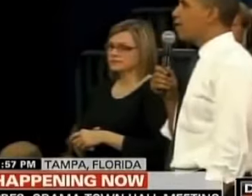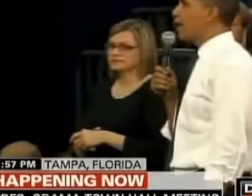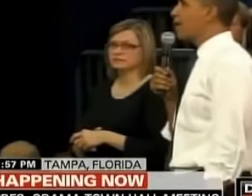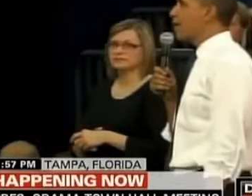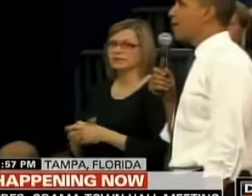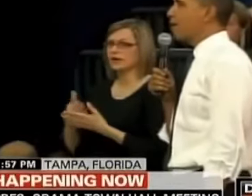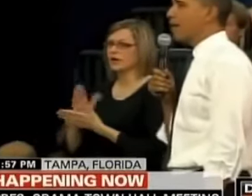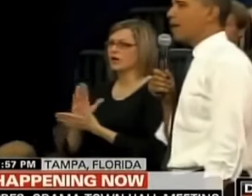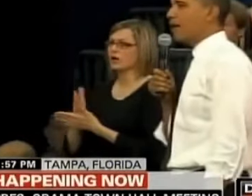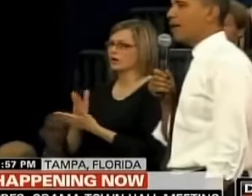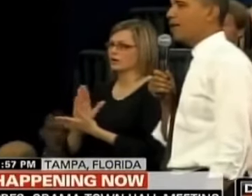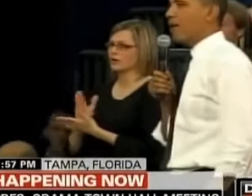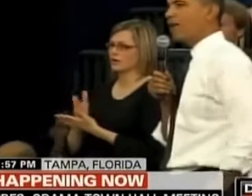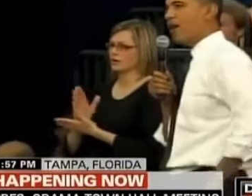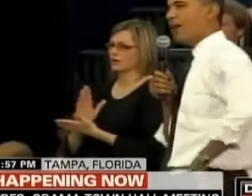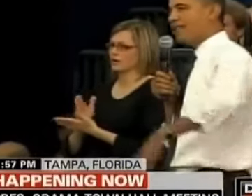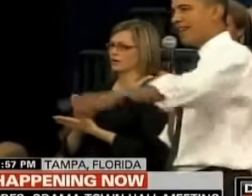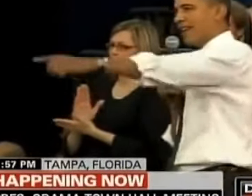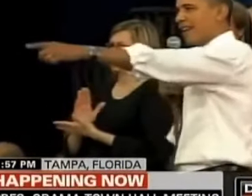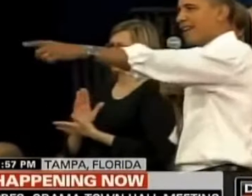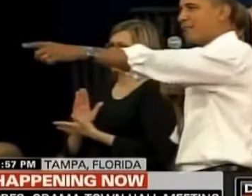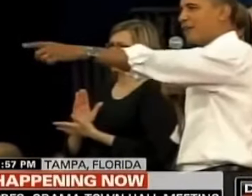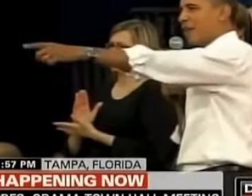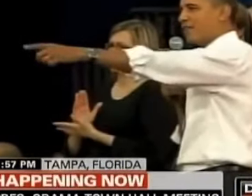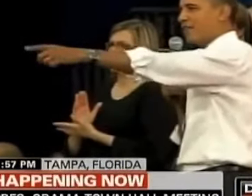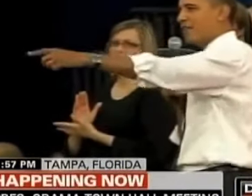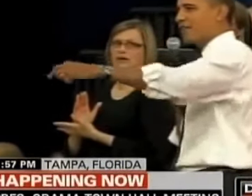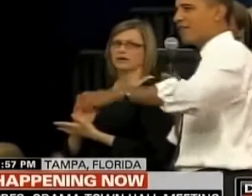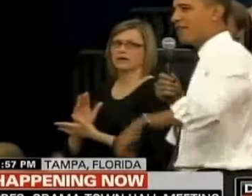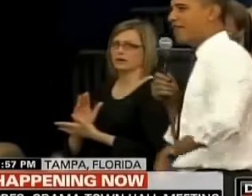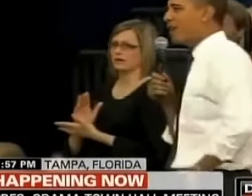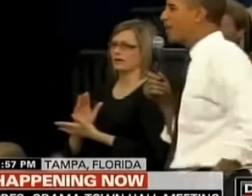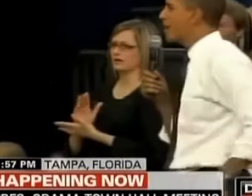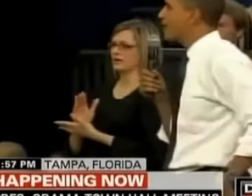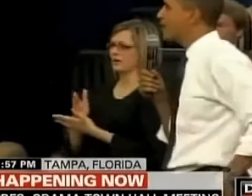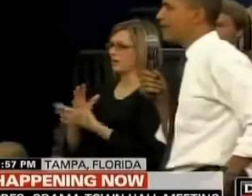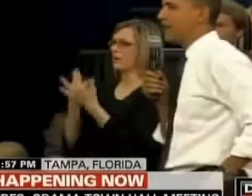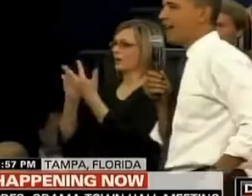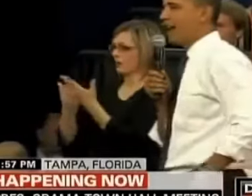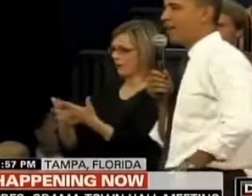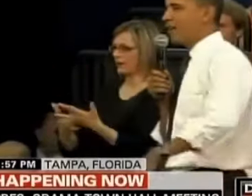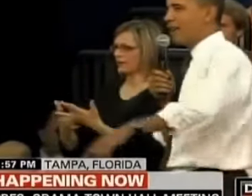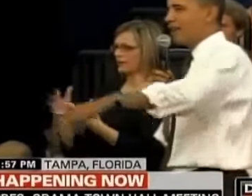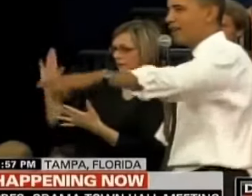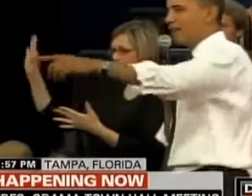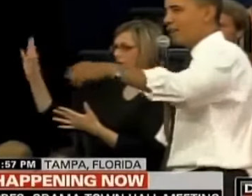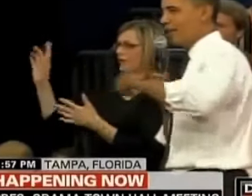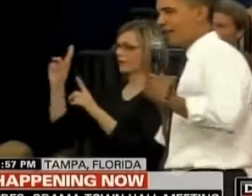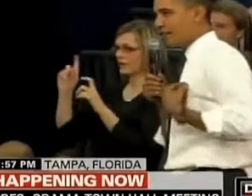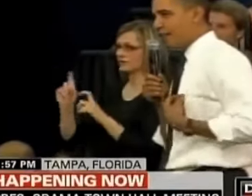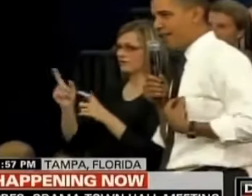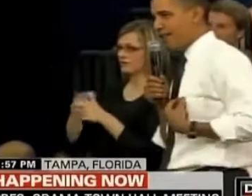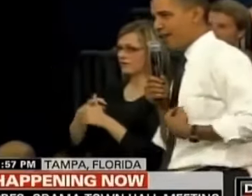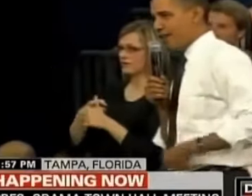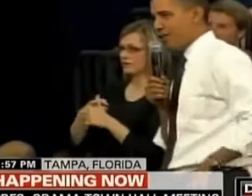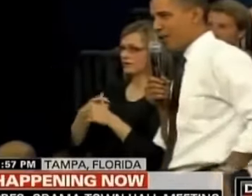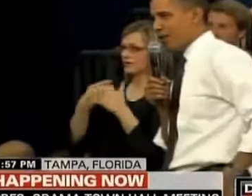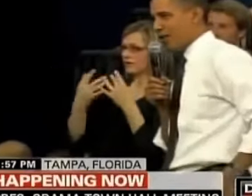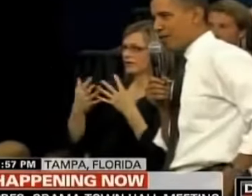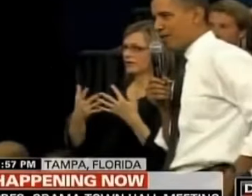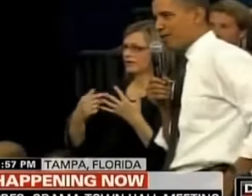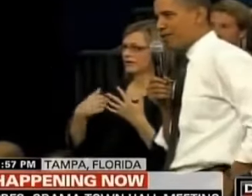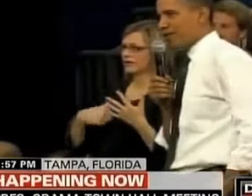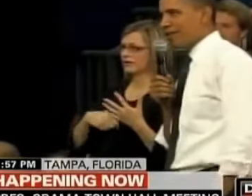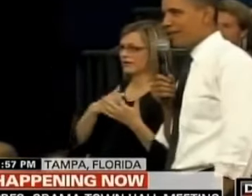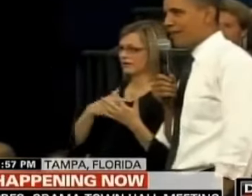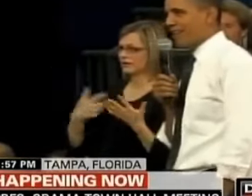All right, everybody, come on. Hold on 1 second. I got to answer my question first, sir. Okay. I know you got, some beads on? Are those New